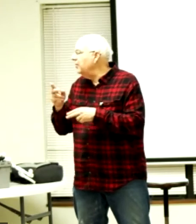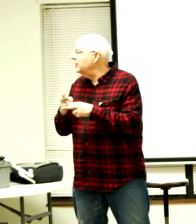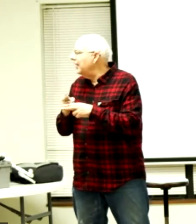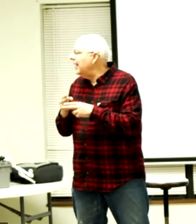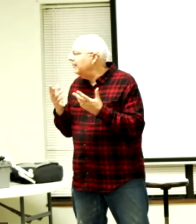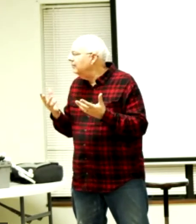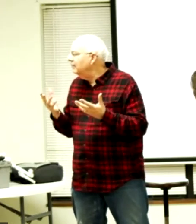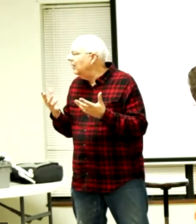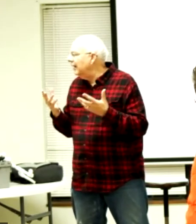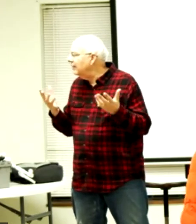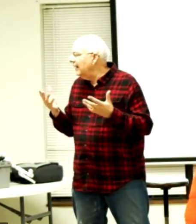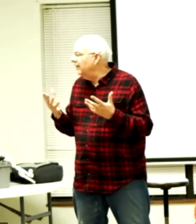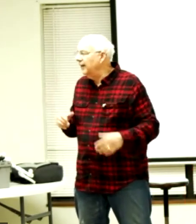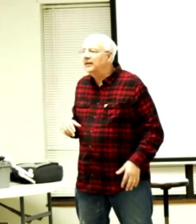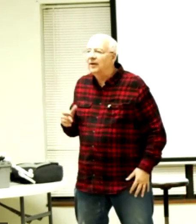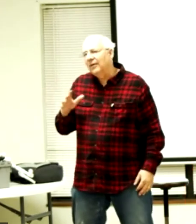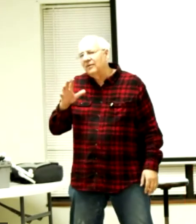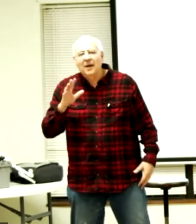you and say name what, kind of a thing. So there's a couple of